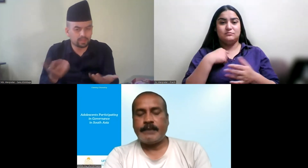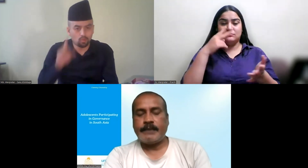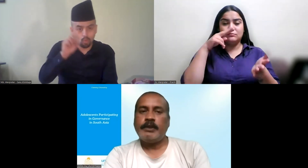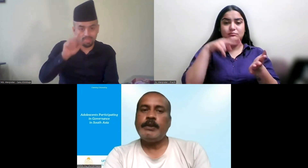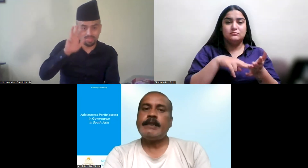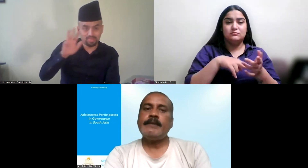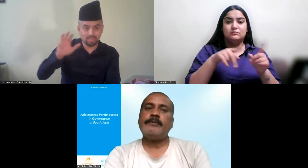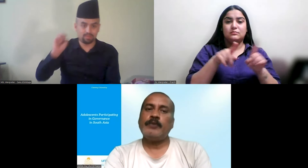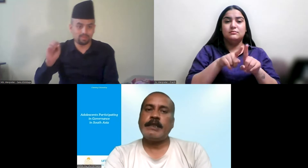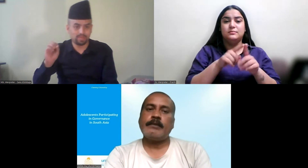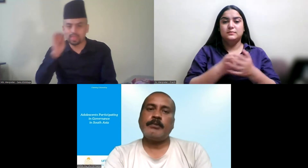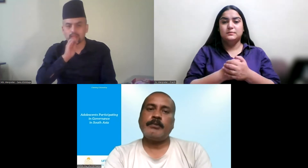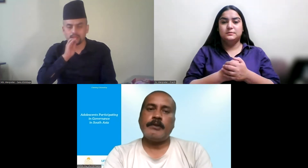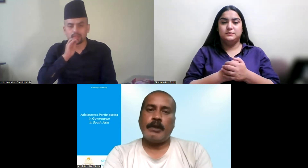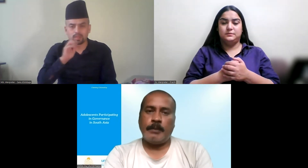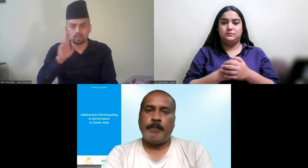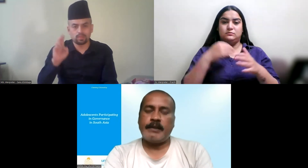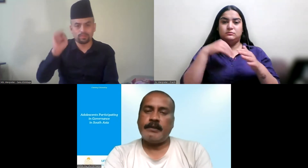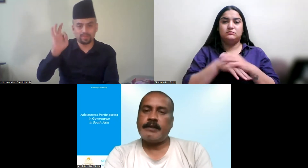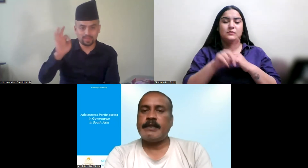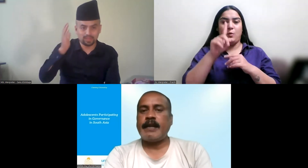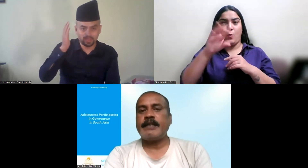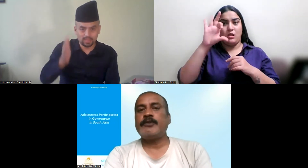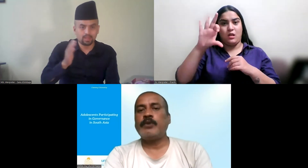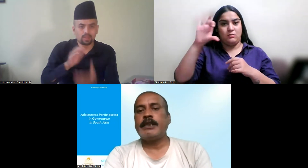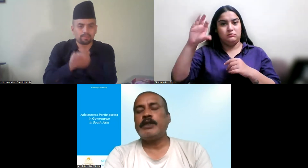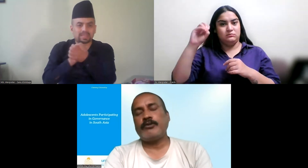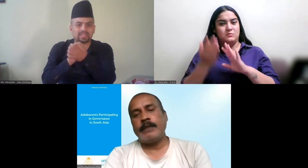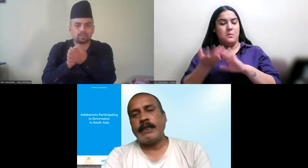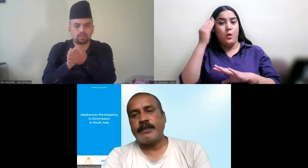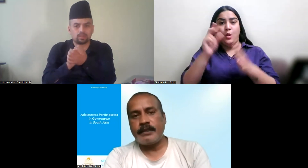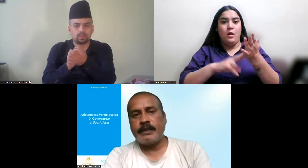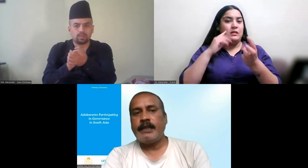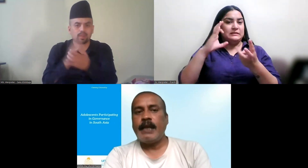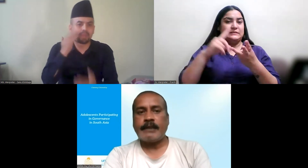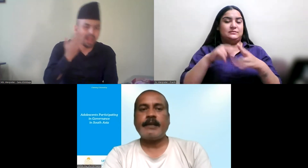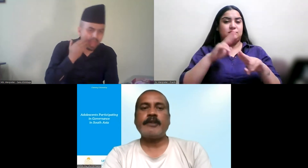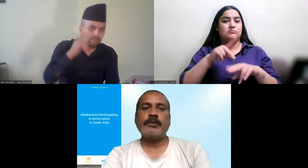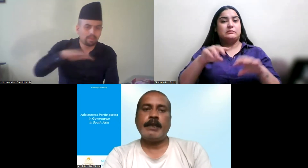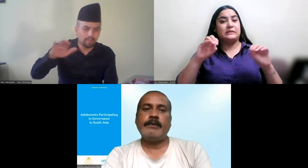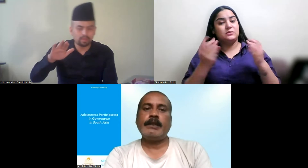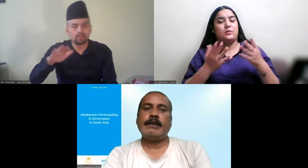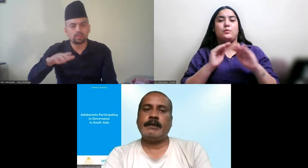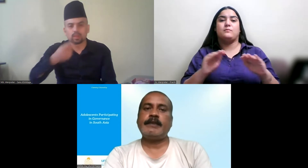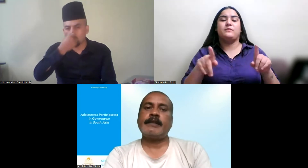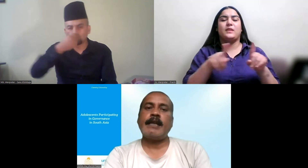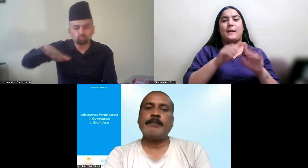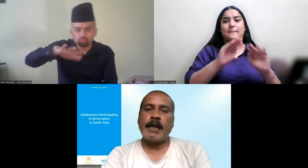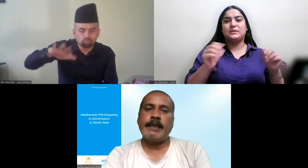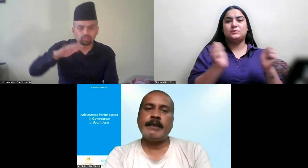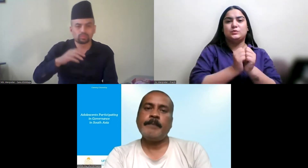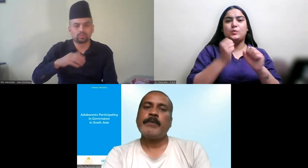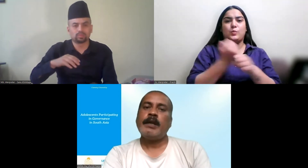1990s, UNICEF, with support of partners, started working with women and children at the grassroots level in